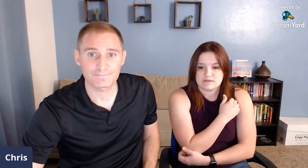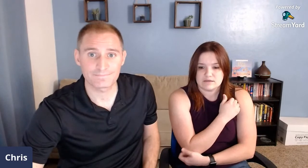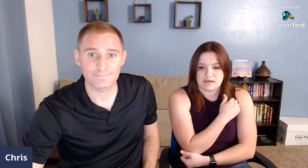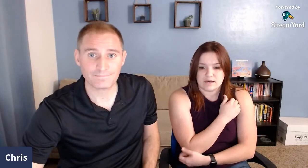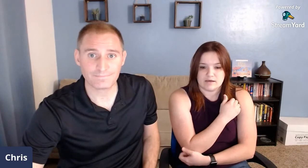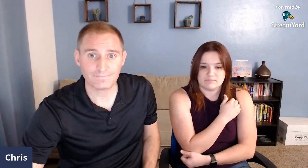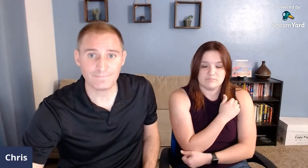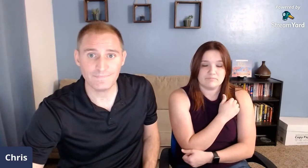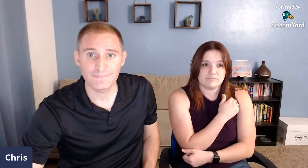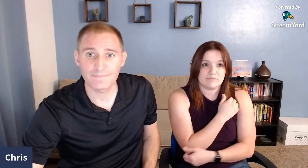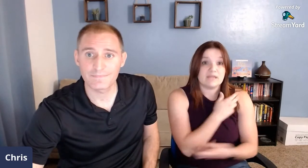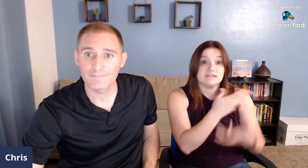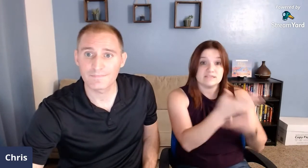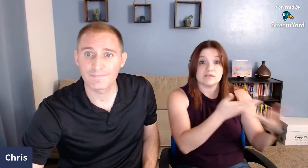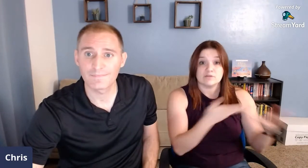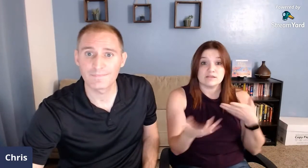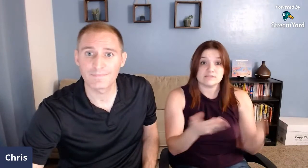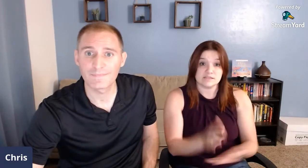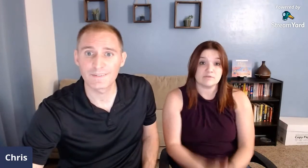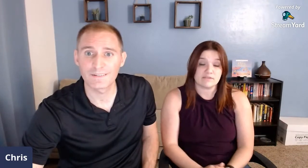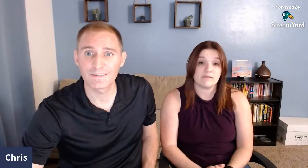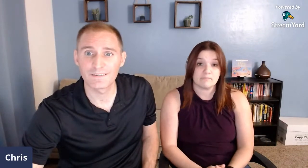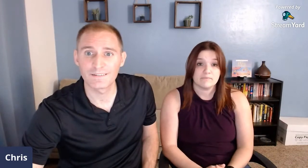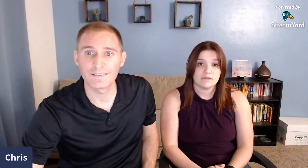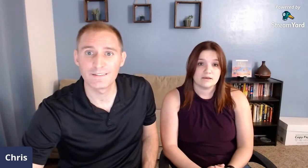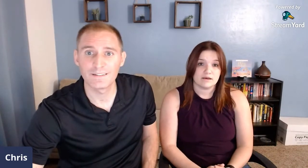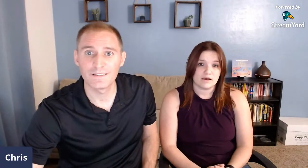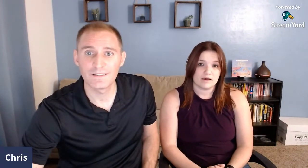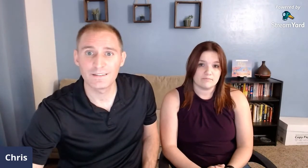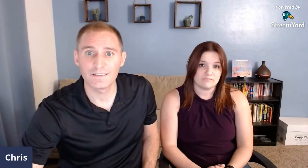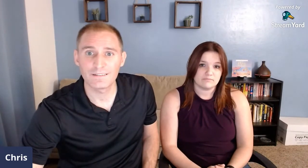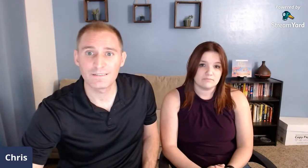nice. In dealing with them.